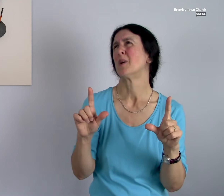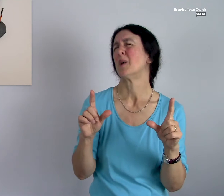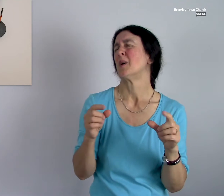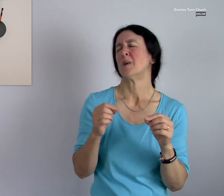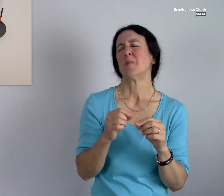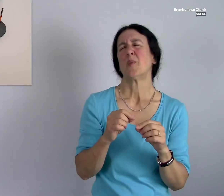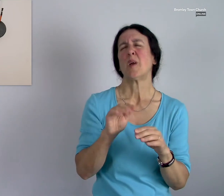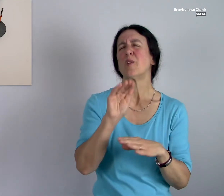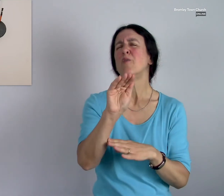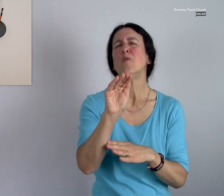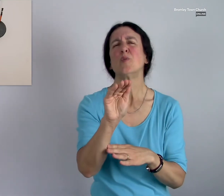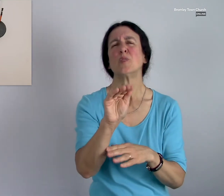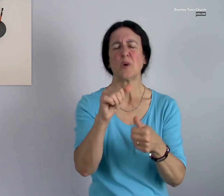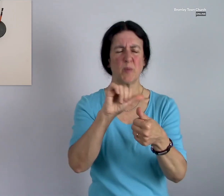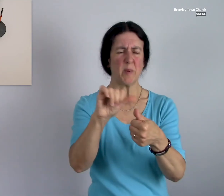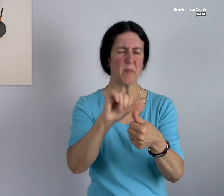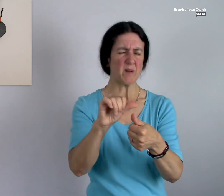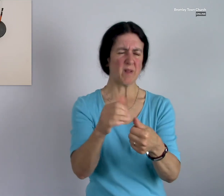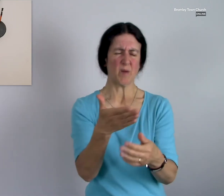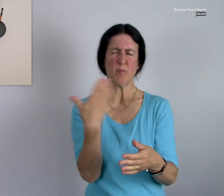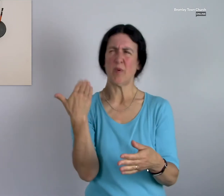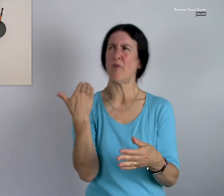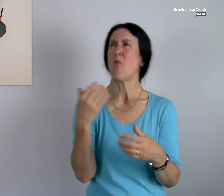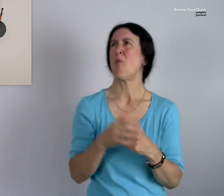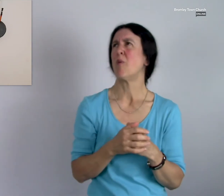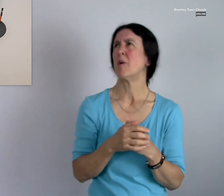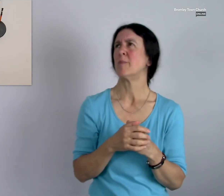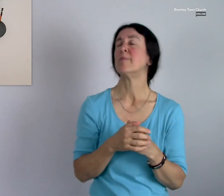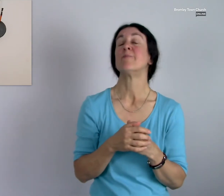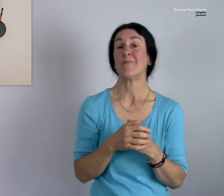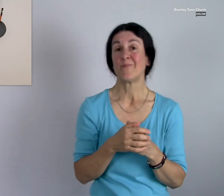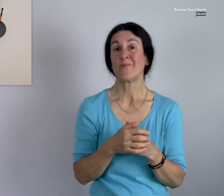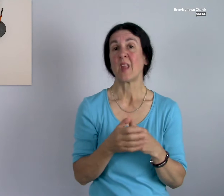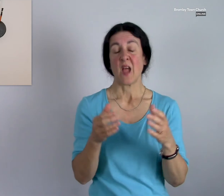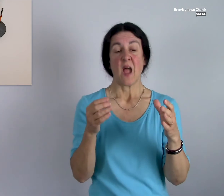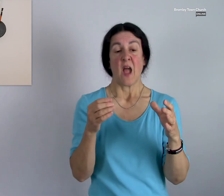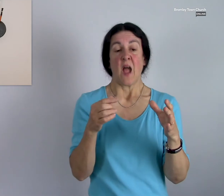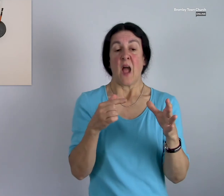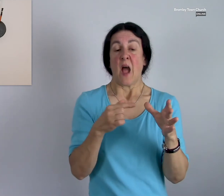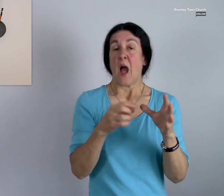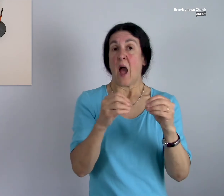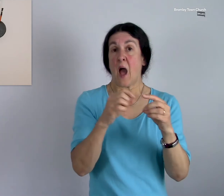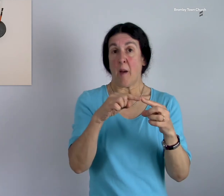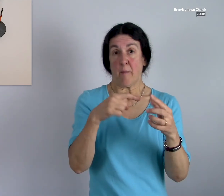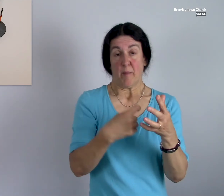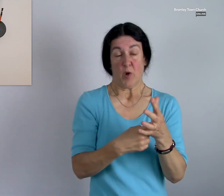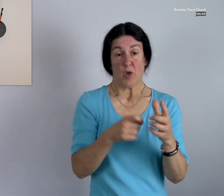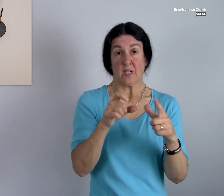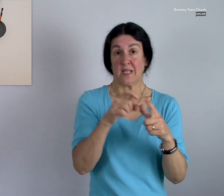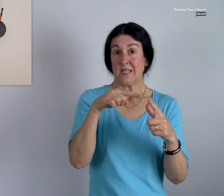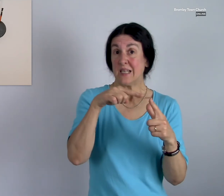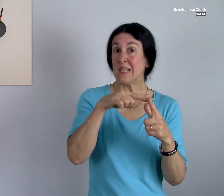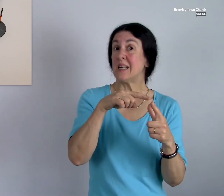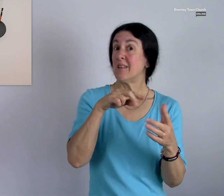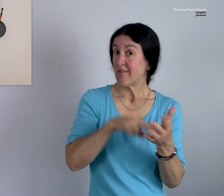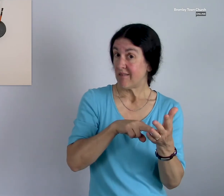beginning. Father, we pray concerning the train crash in Aberdeen. We pray, Lord, that you will cause there to be peace